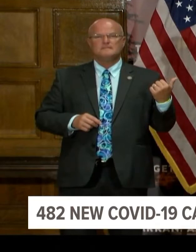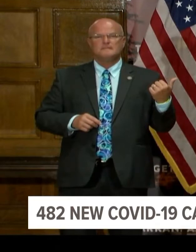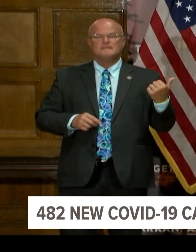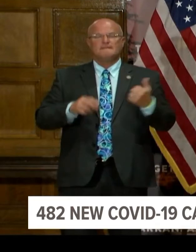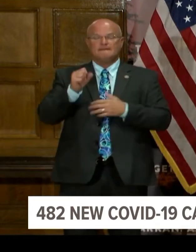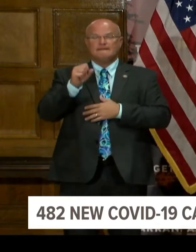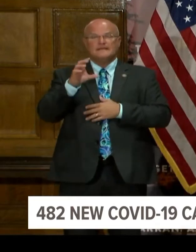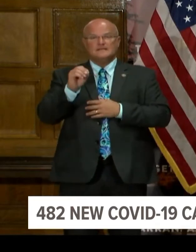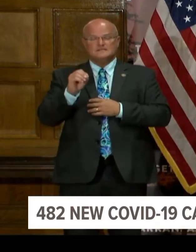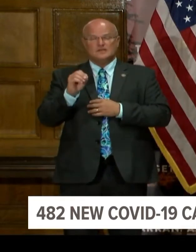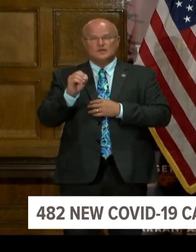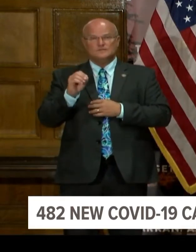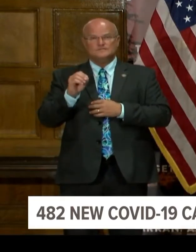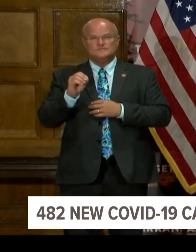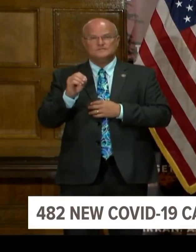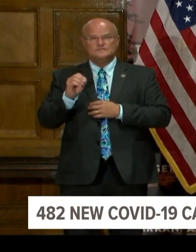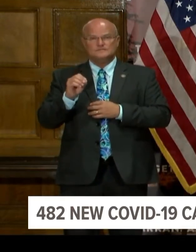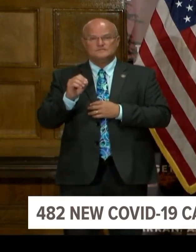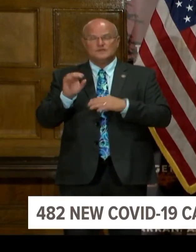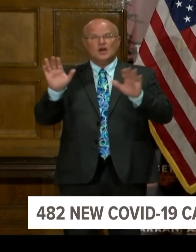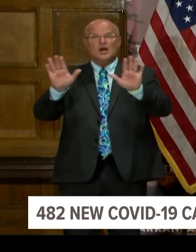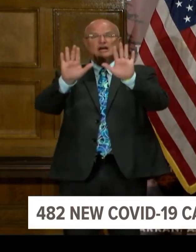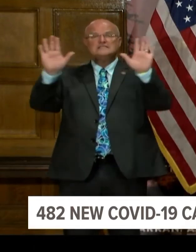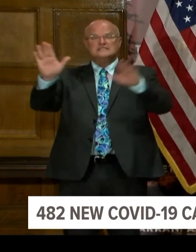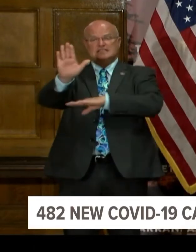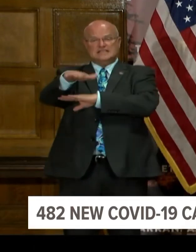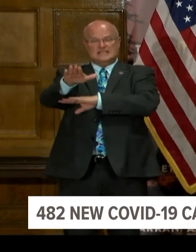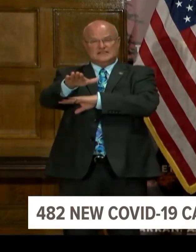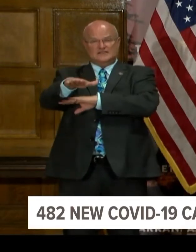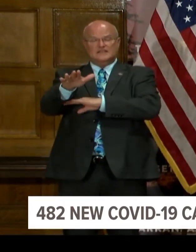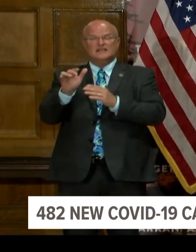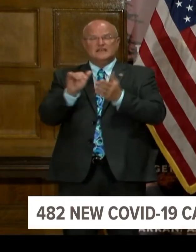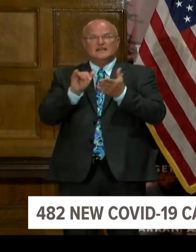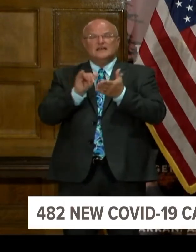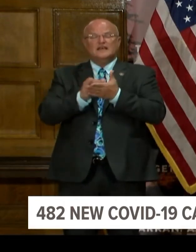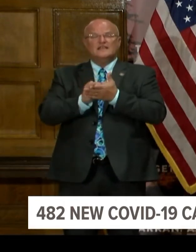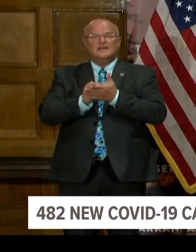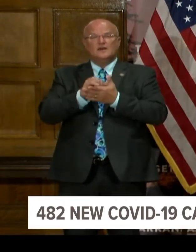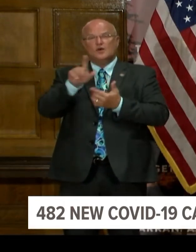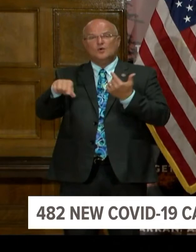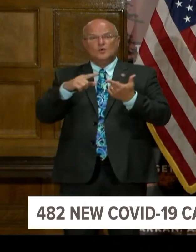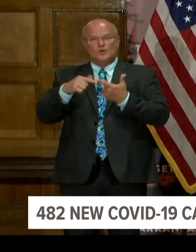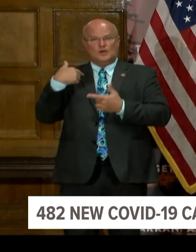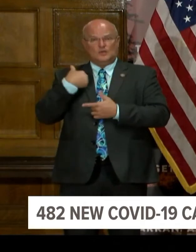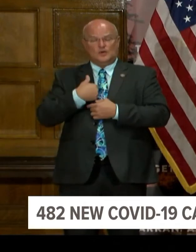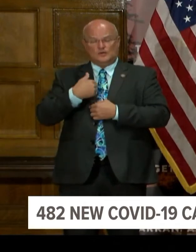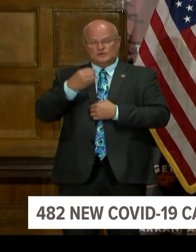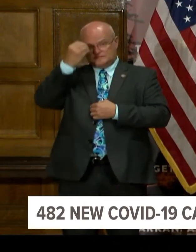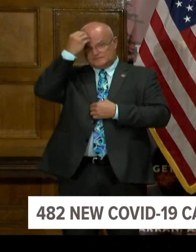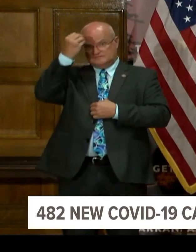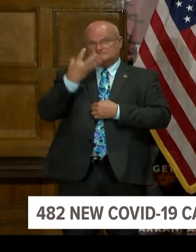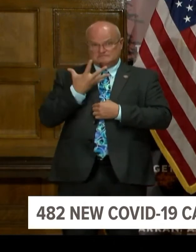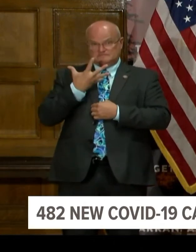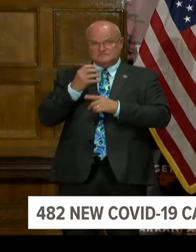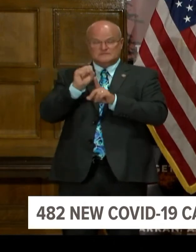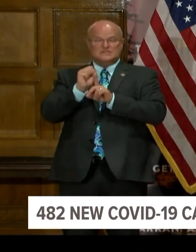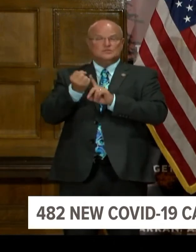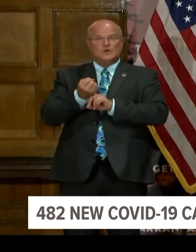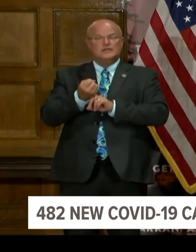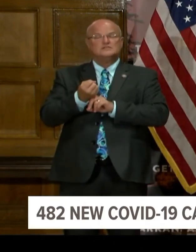or? So on Sunday evening, when we were made aware of the